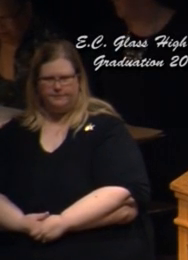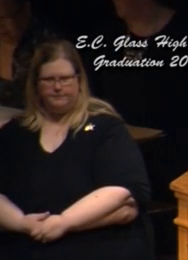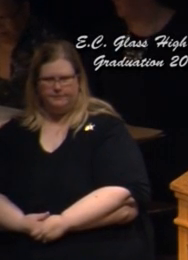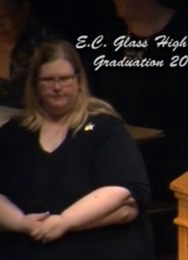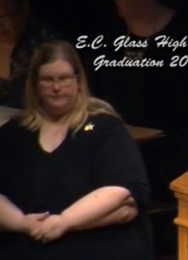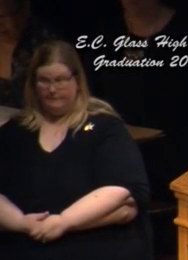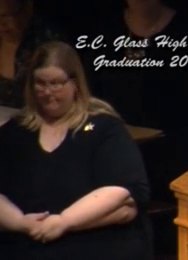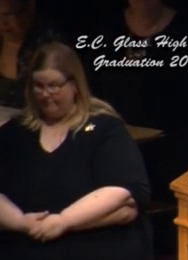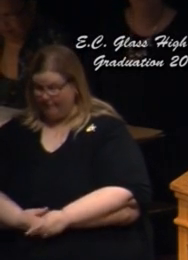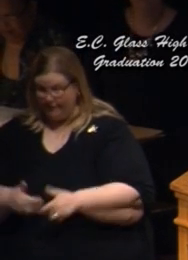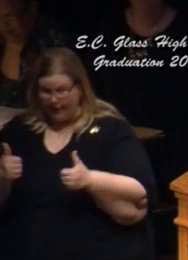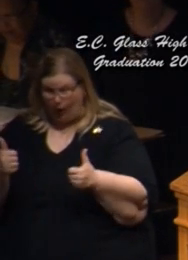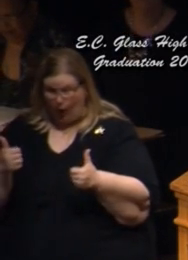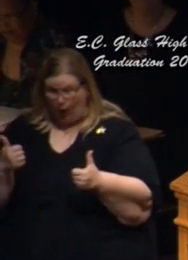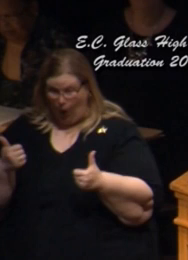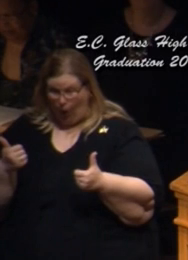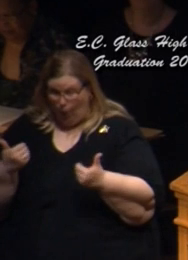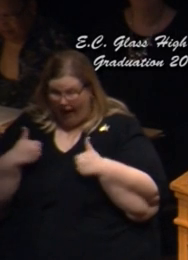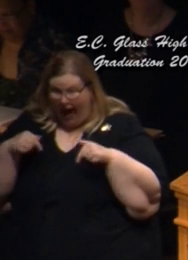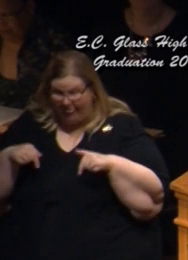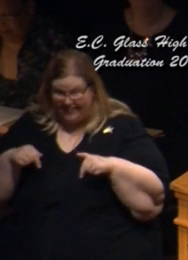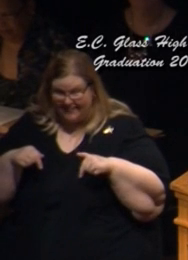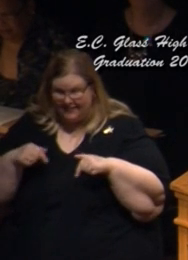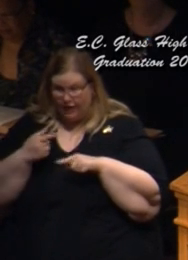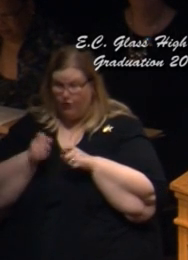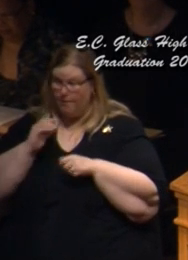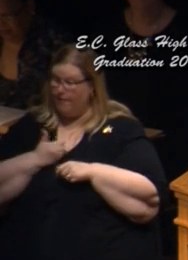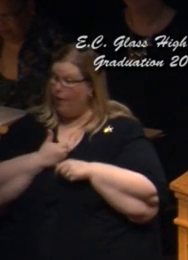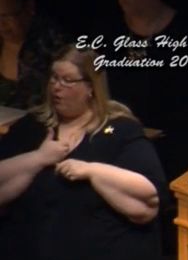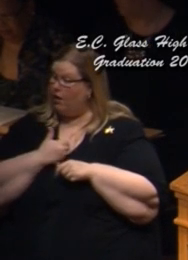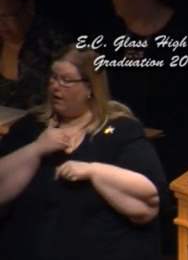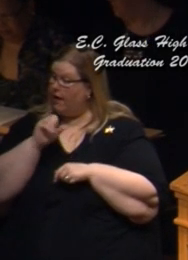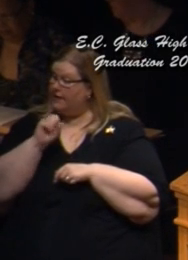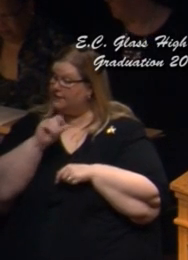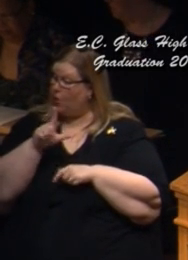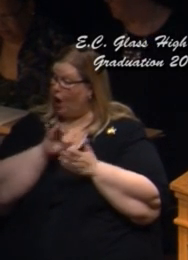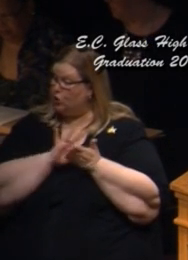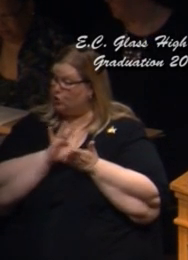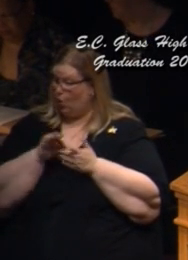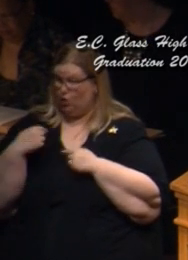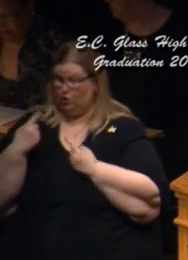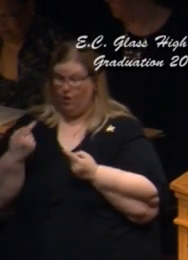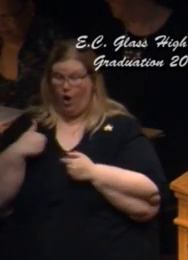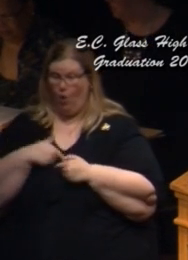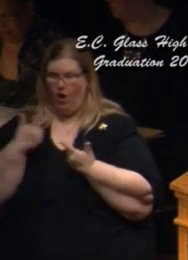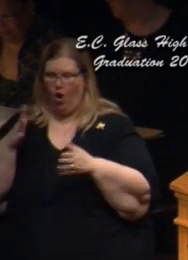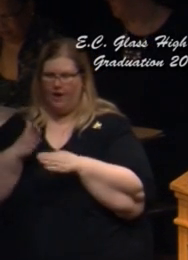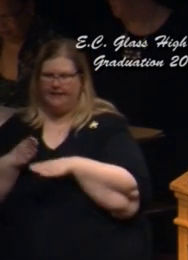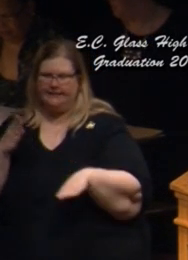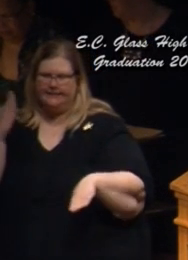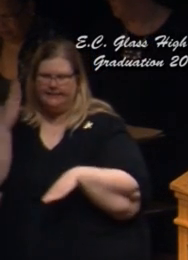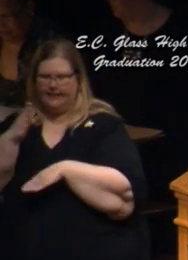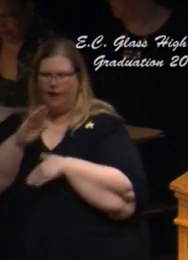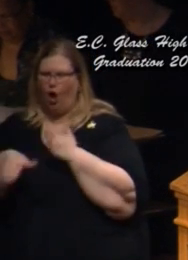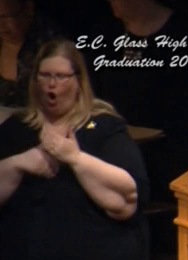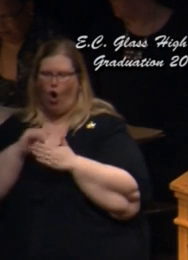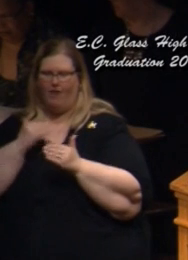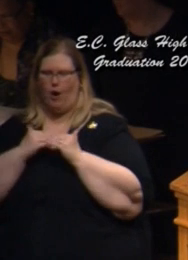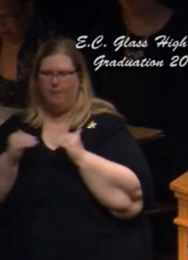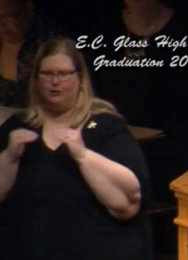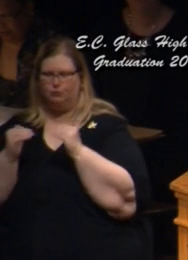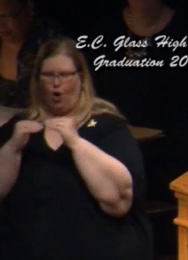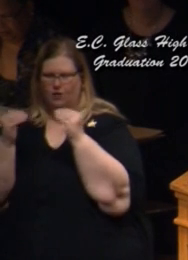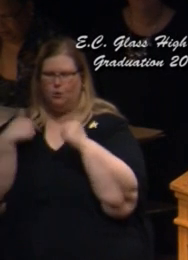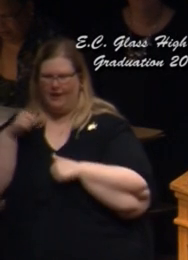We got this. From our preliminary SOL scores, we have exceeded all of the benchmarks that